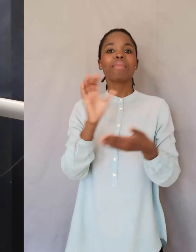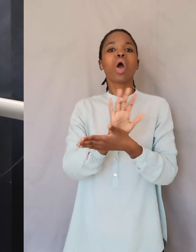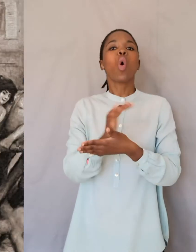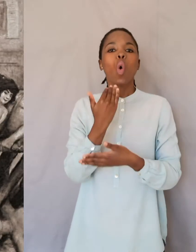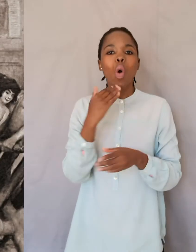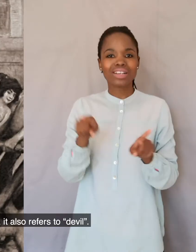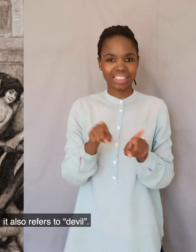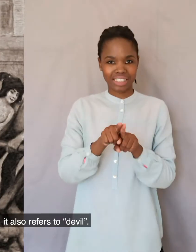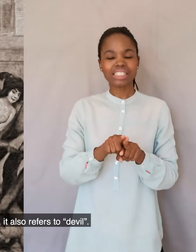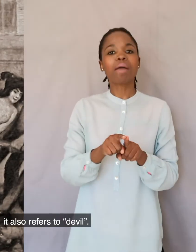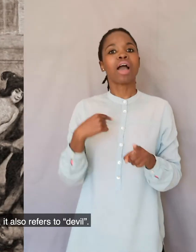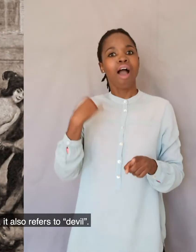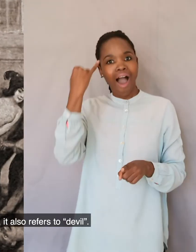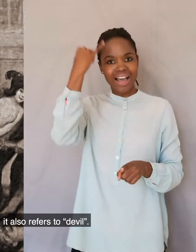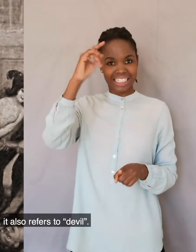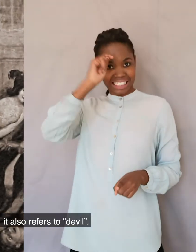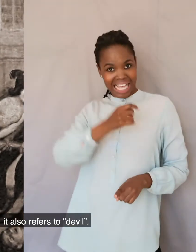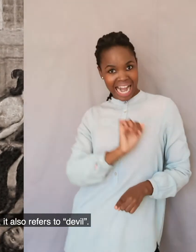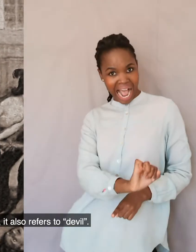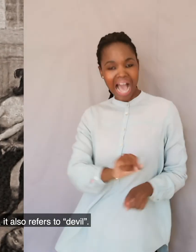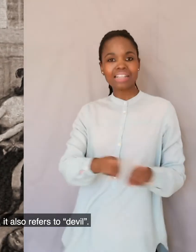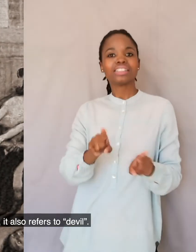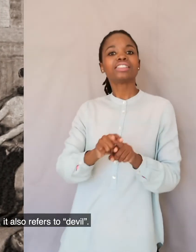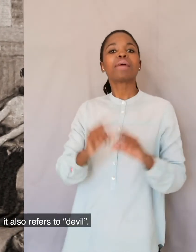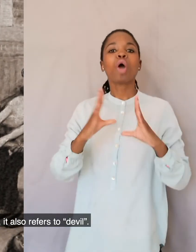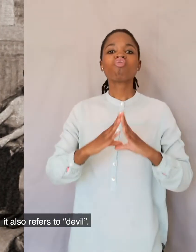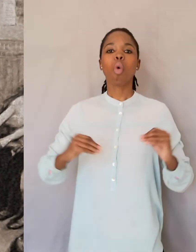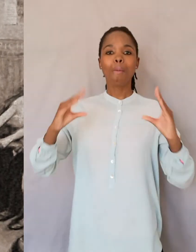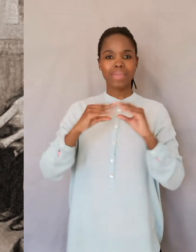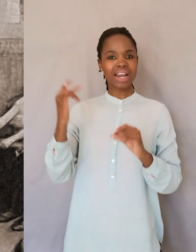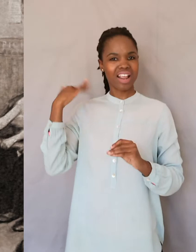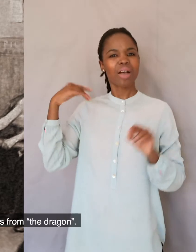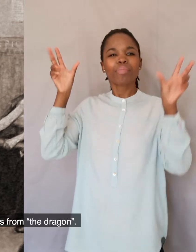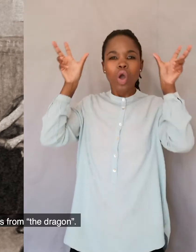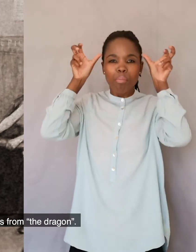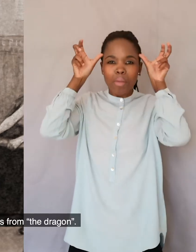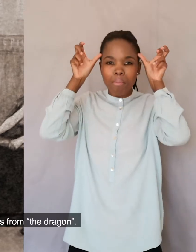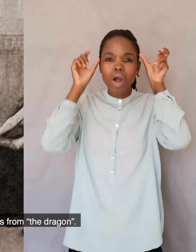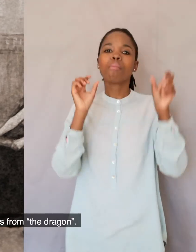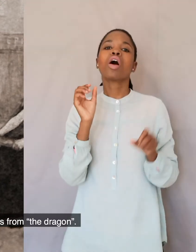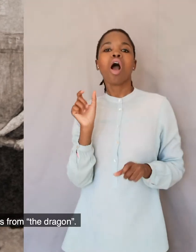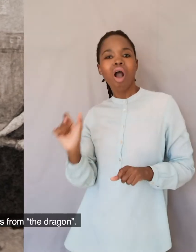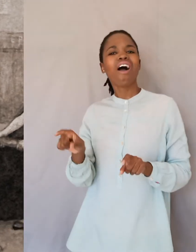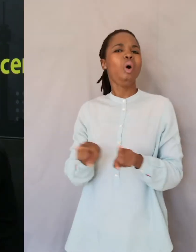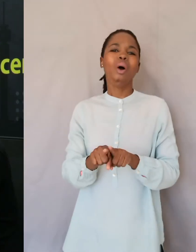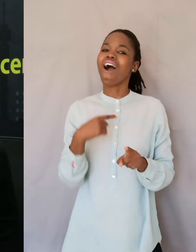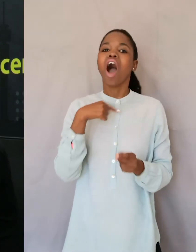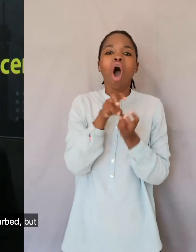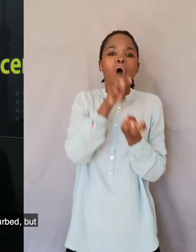Dracul. And I think in modern day Romania, it also refers to devil. Well, the dragon. It comes from the